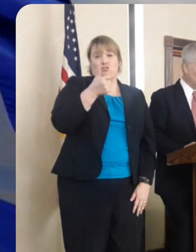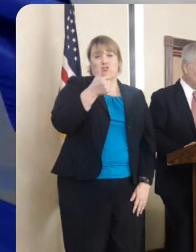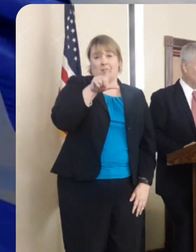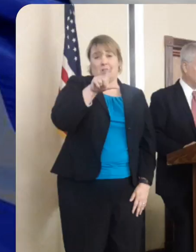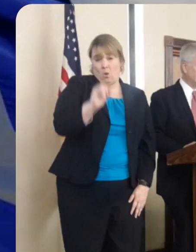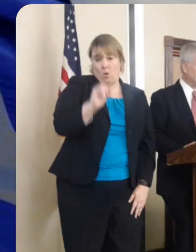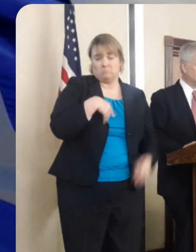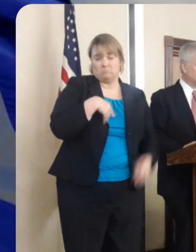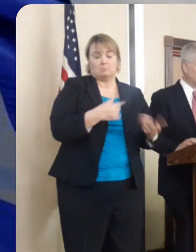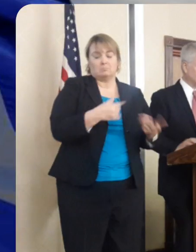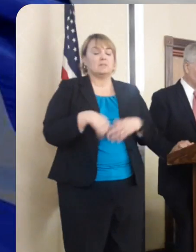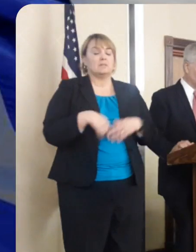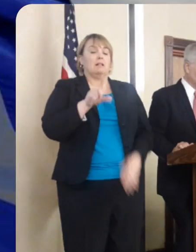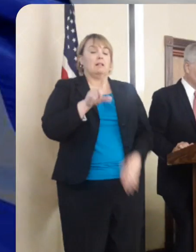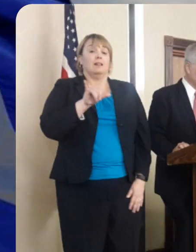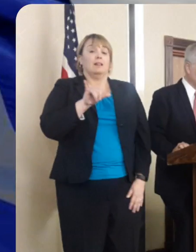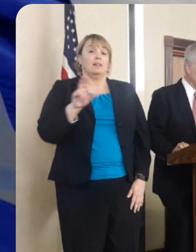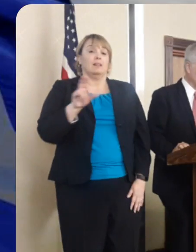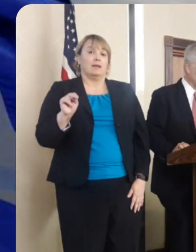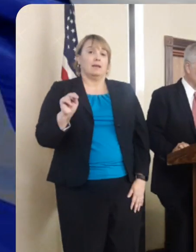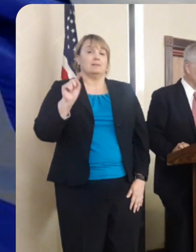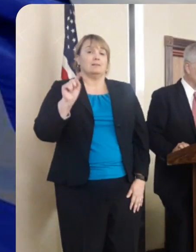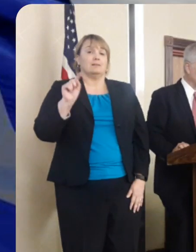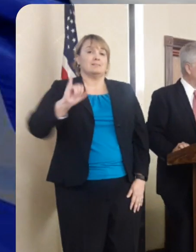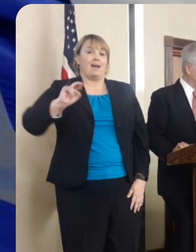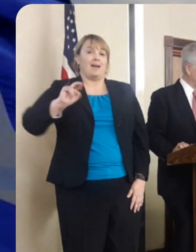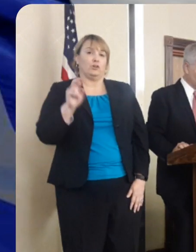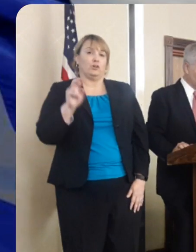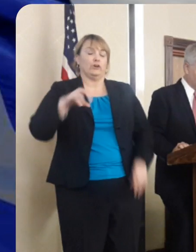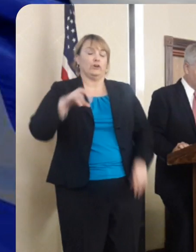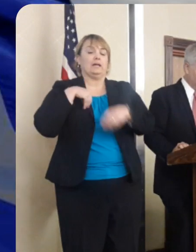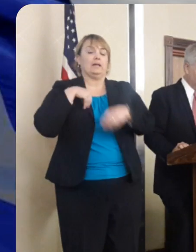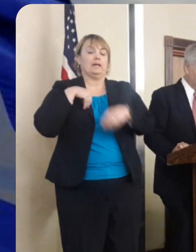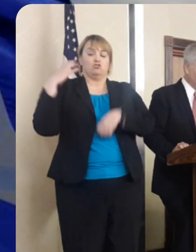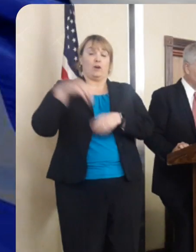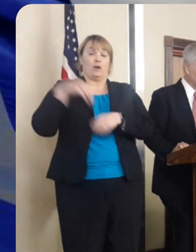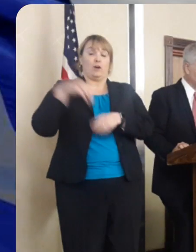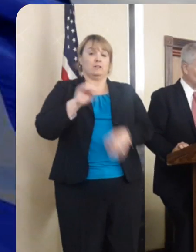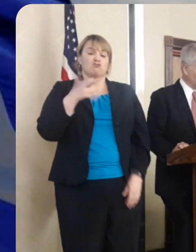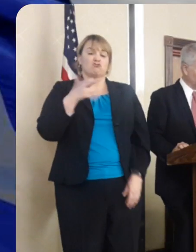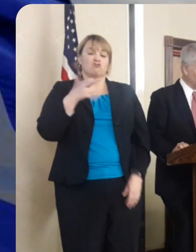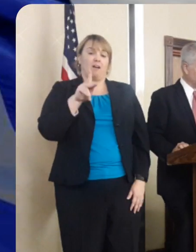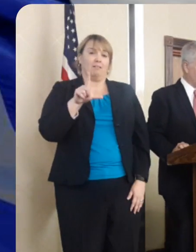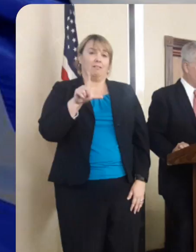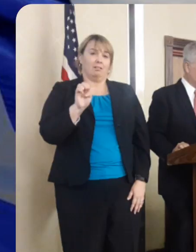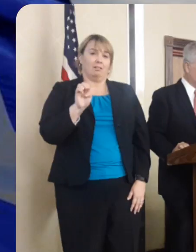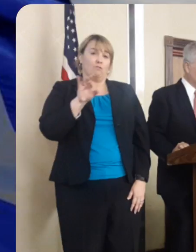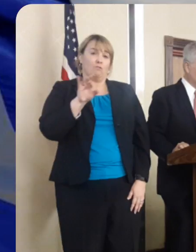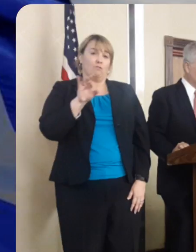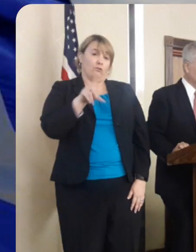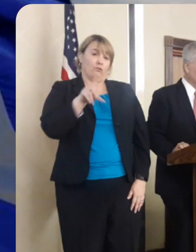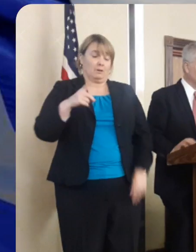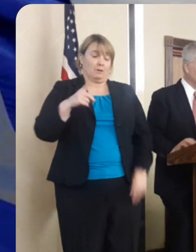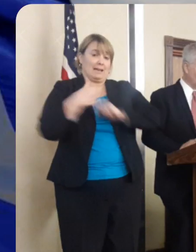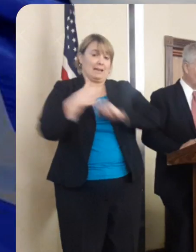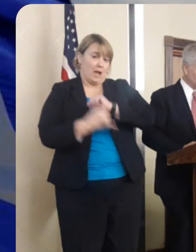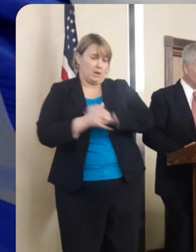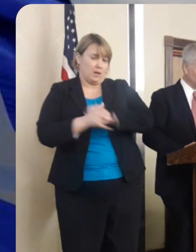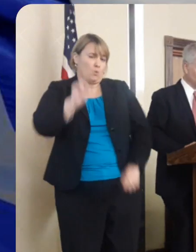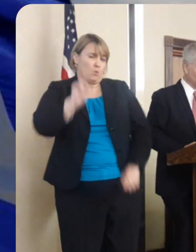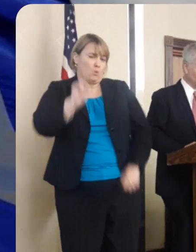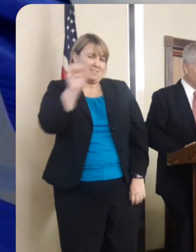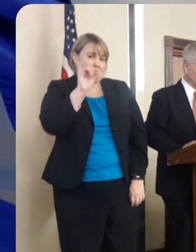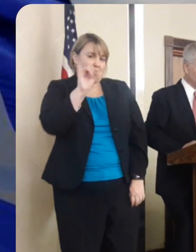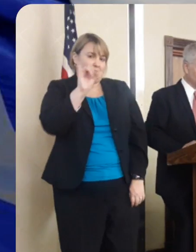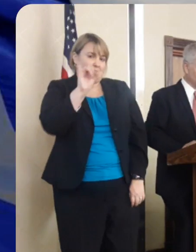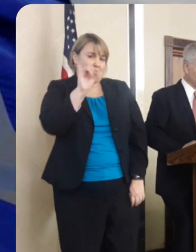appointed Lynn Tyner to serve as chair in Shackelford County, which is northeast of Abilene. Lynn is also the returning county